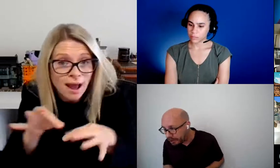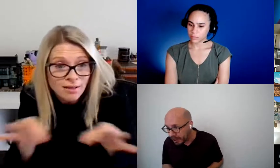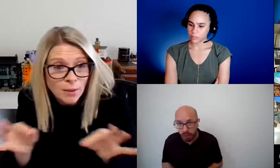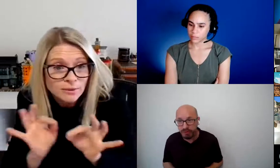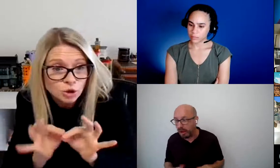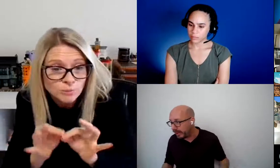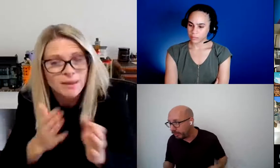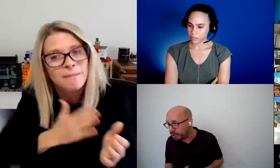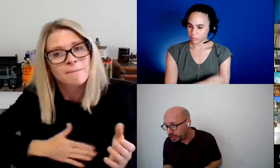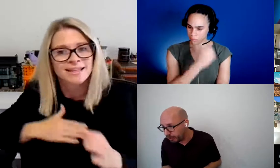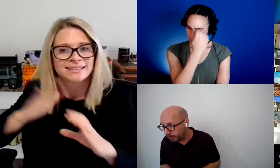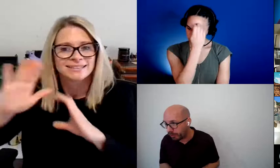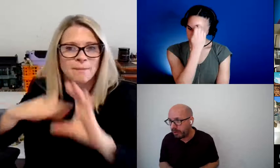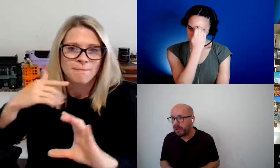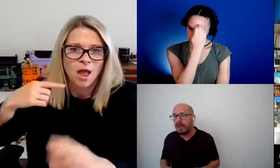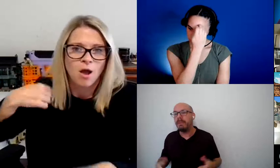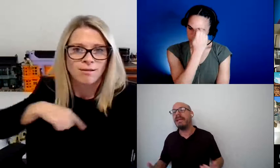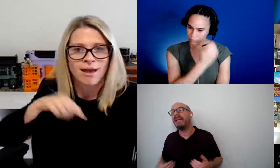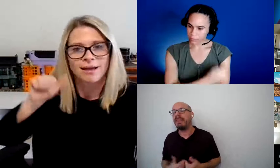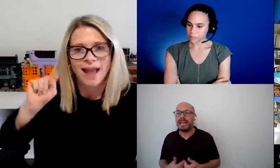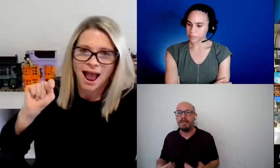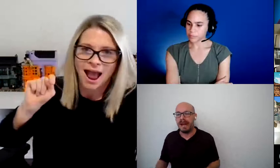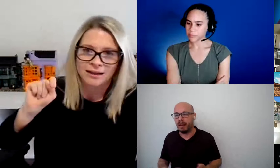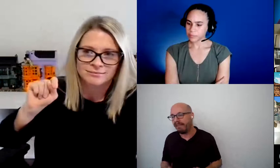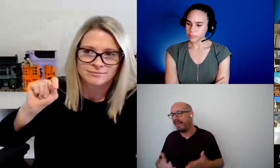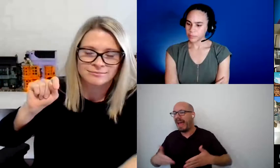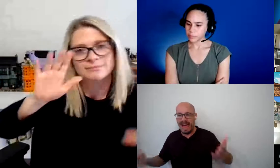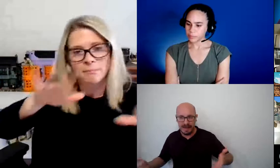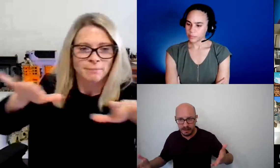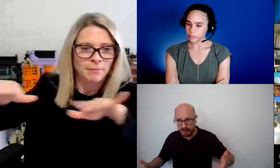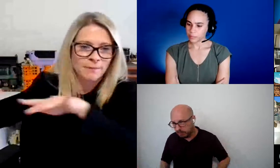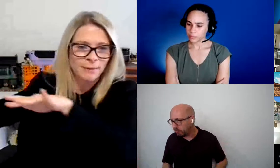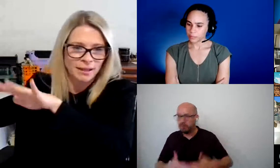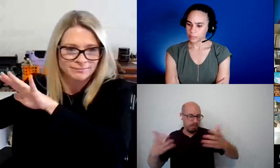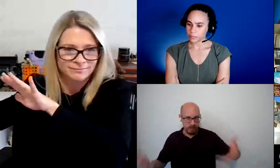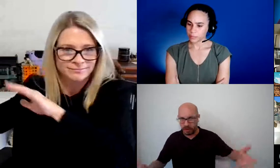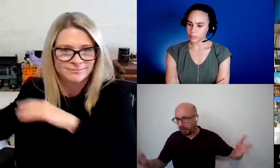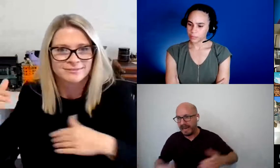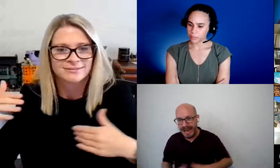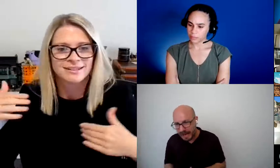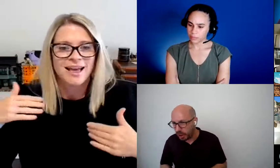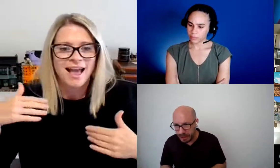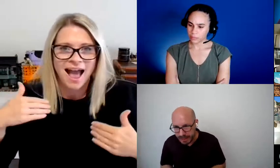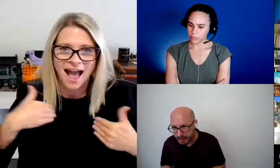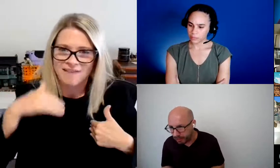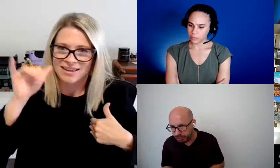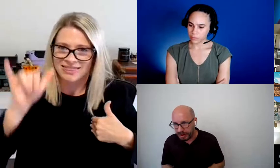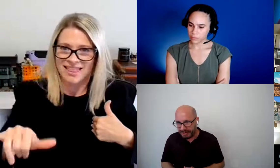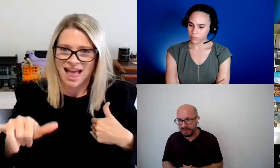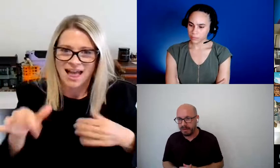captioning or a sign language interpreter, please email us at the company HR email address.